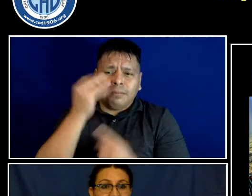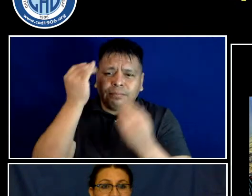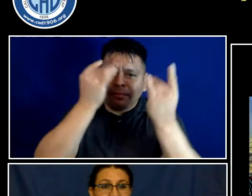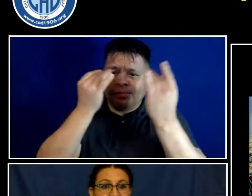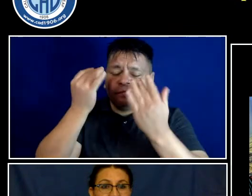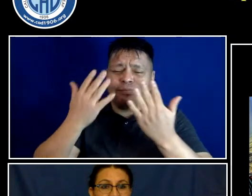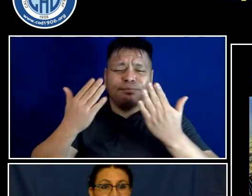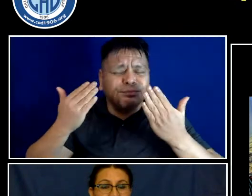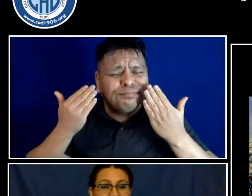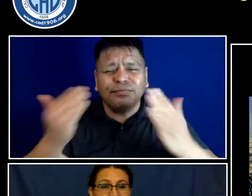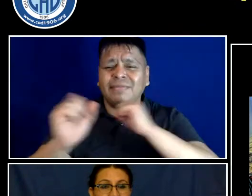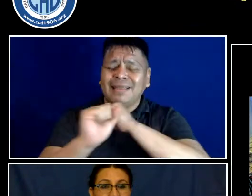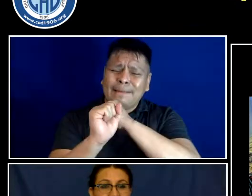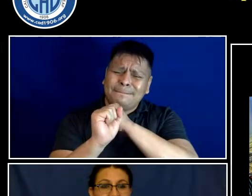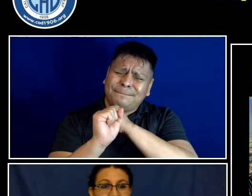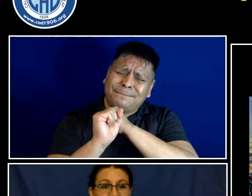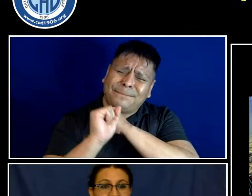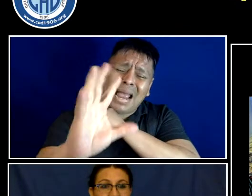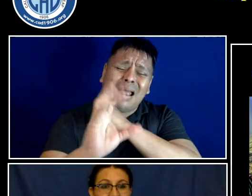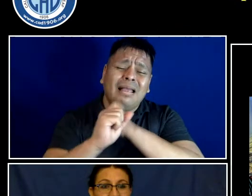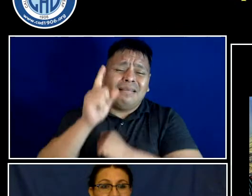And in the year 1980,